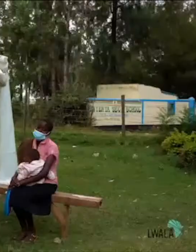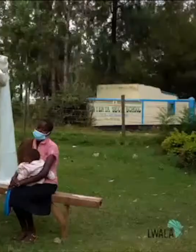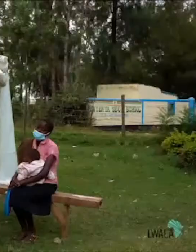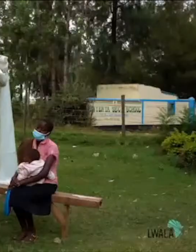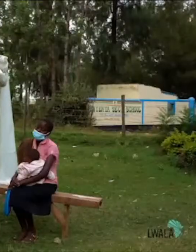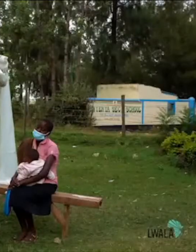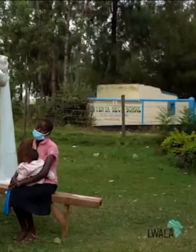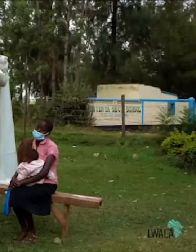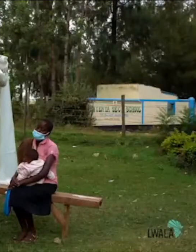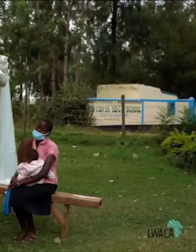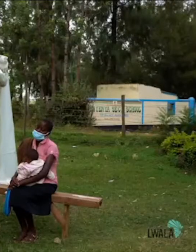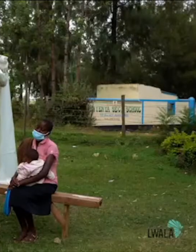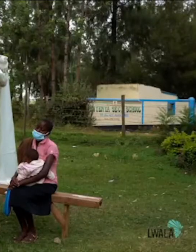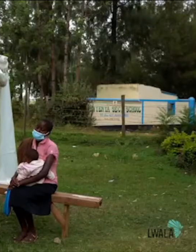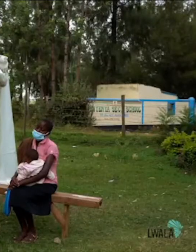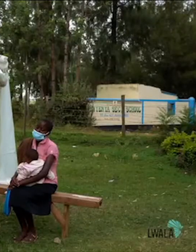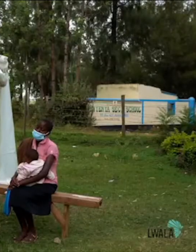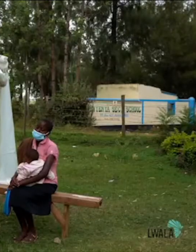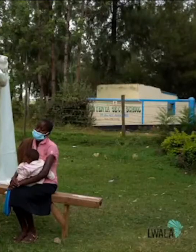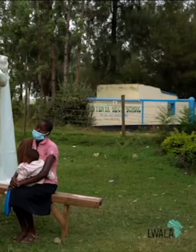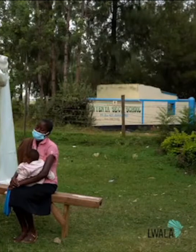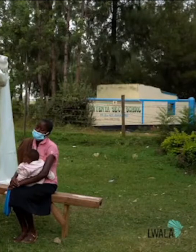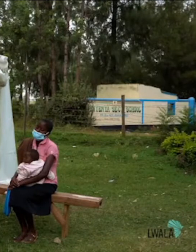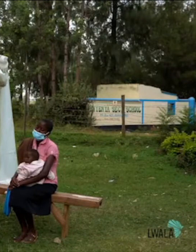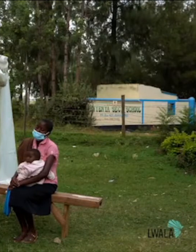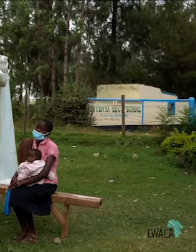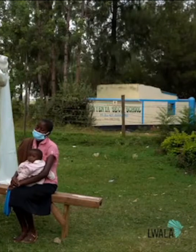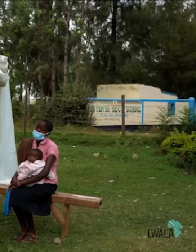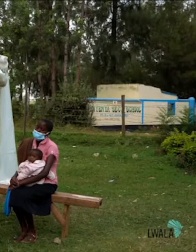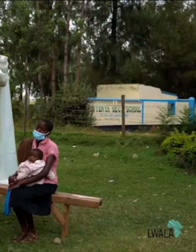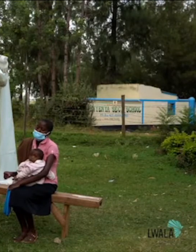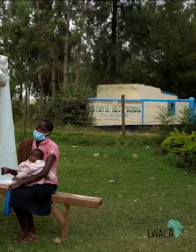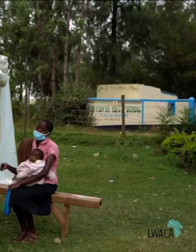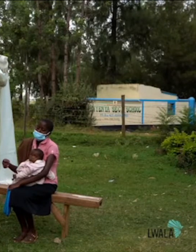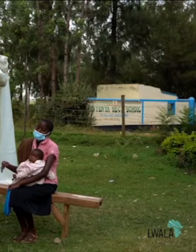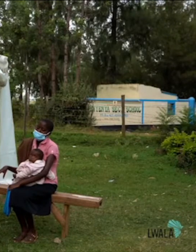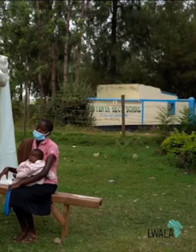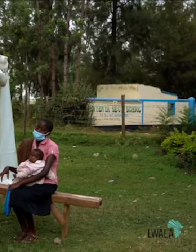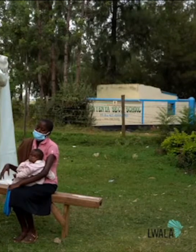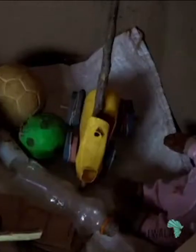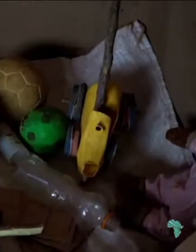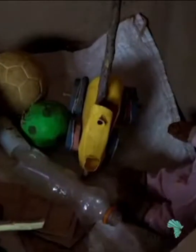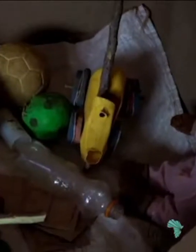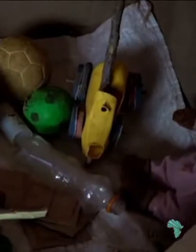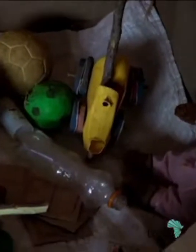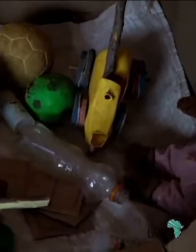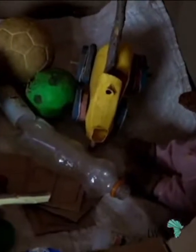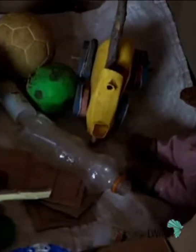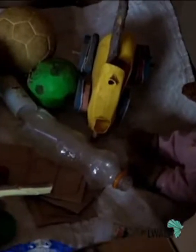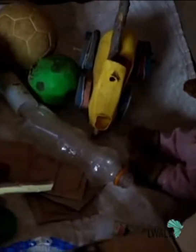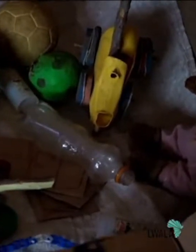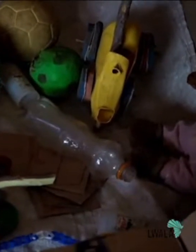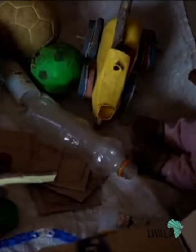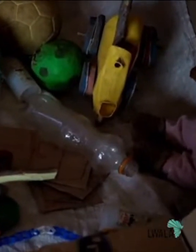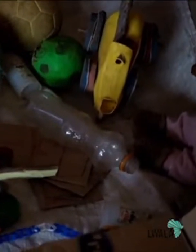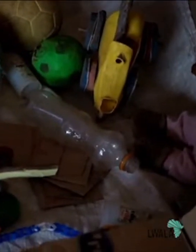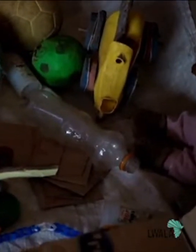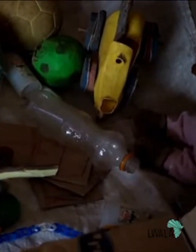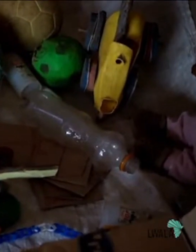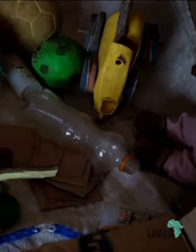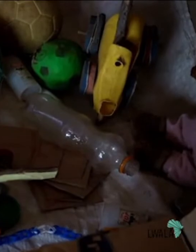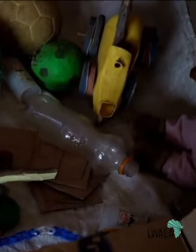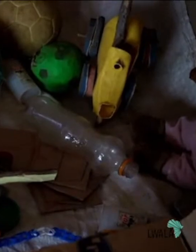in Luala and its partner facilities, on the other hand, engage ANC clients on early stimulation sessions on play and communication